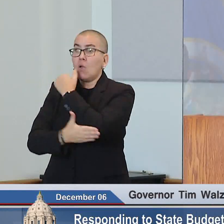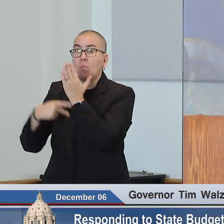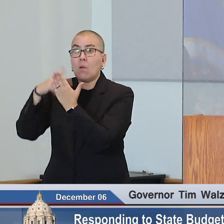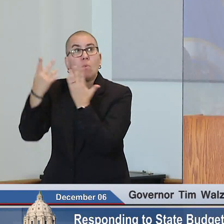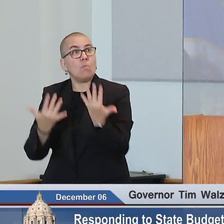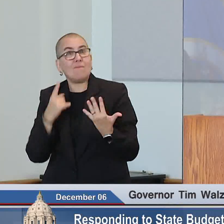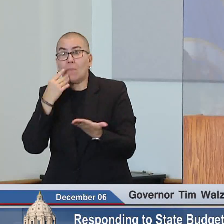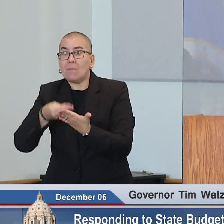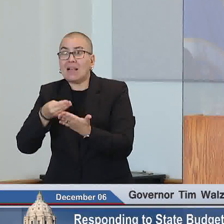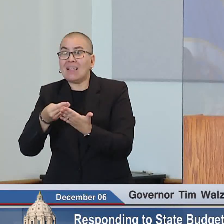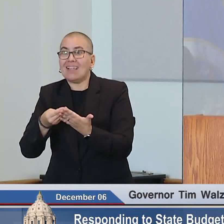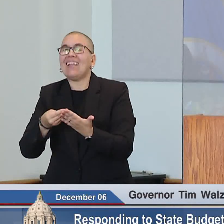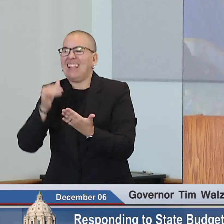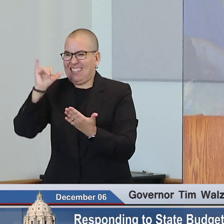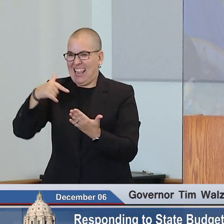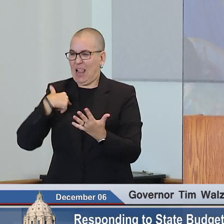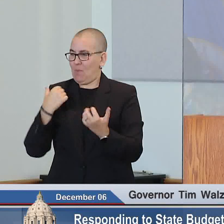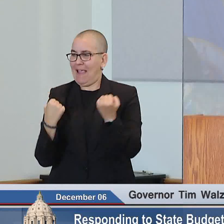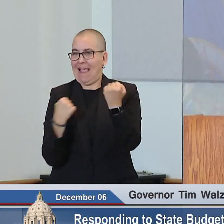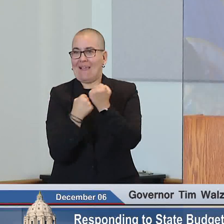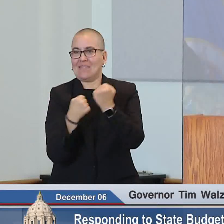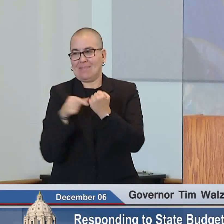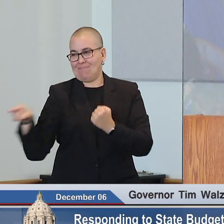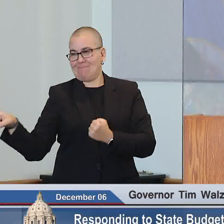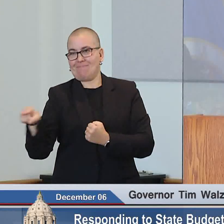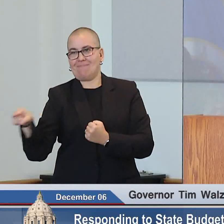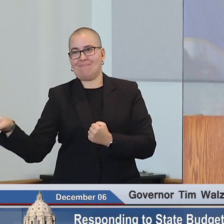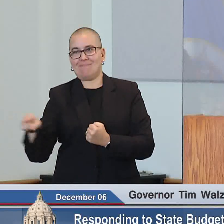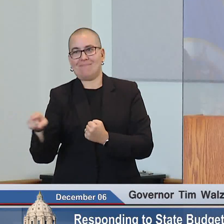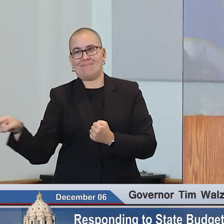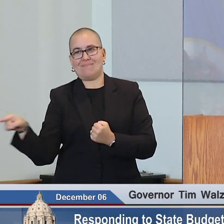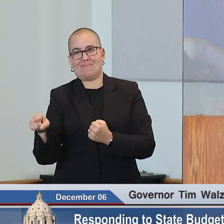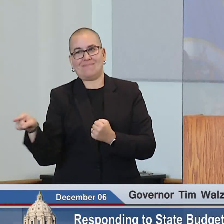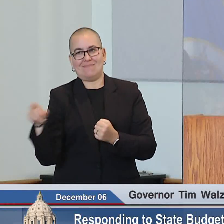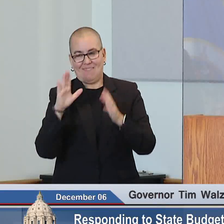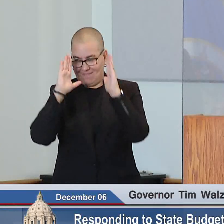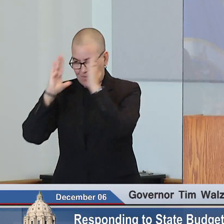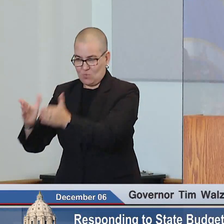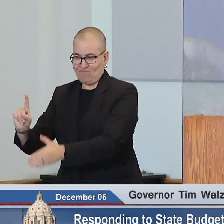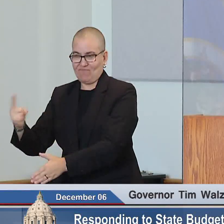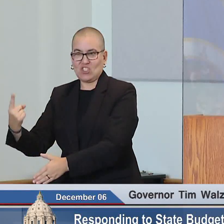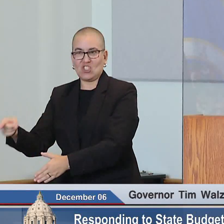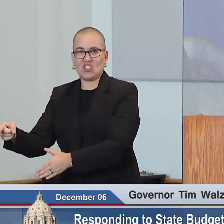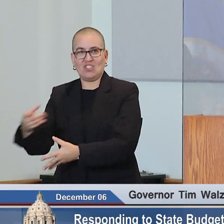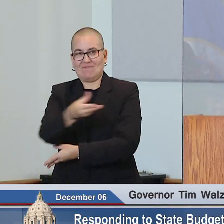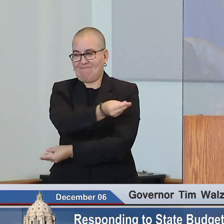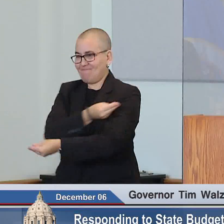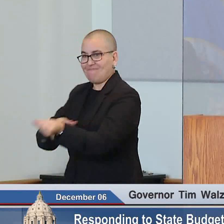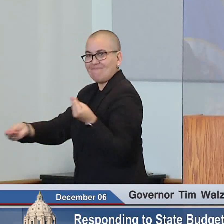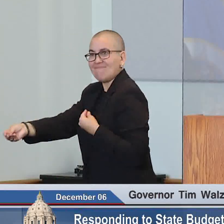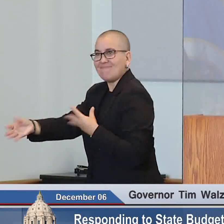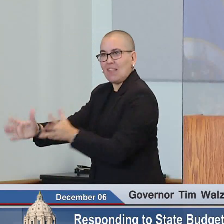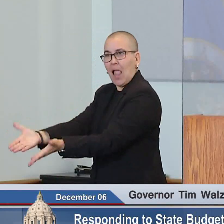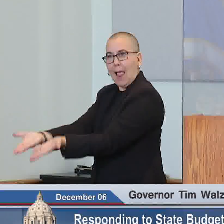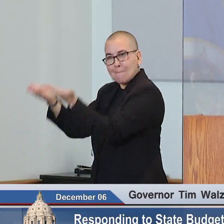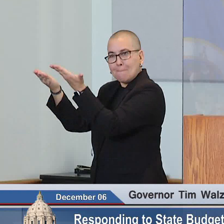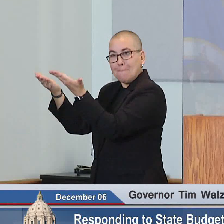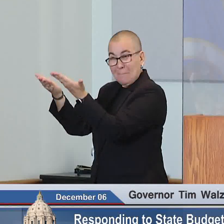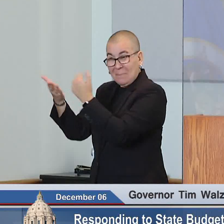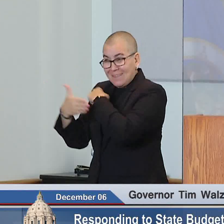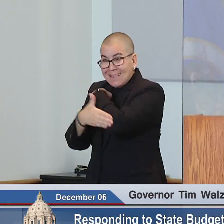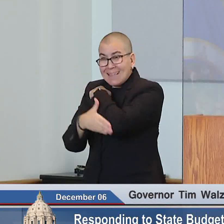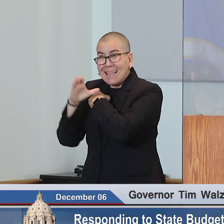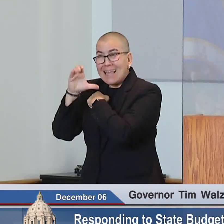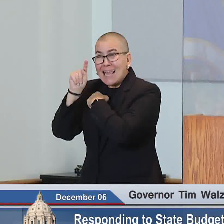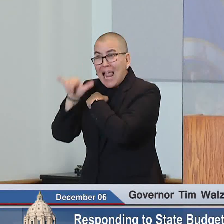advocate, again, in our budget, that we increase local government aid. We do the county program aid. It's an effective way. Counties, especially, are delivering a lot around